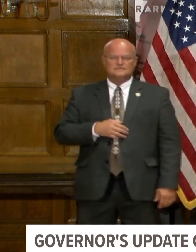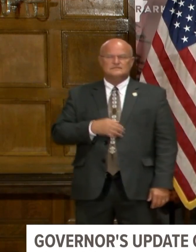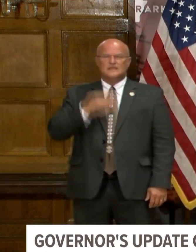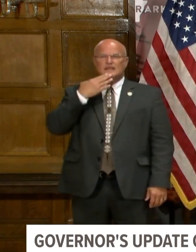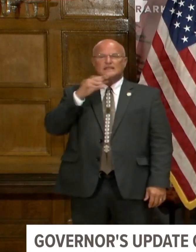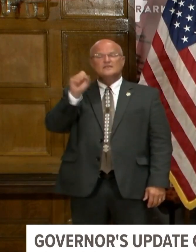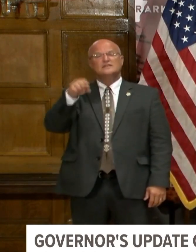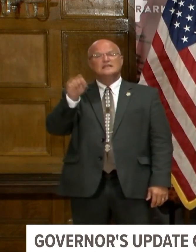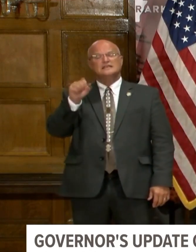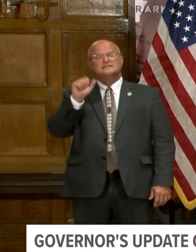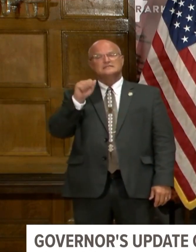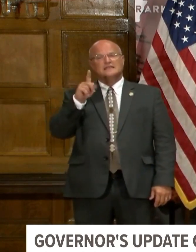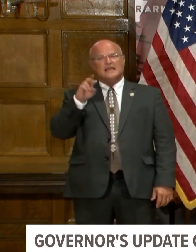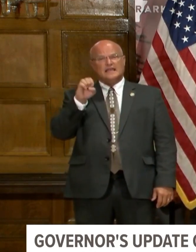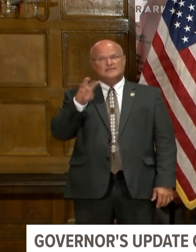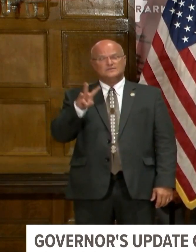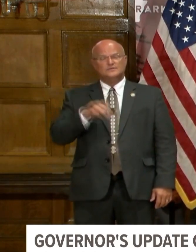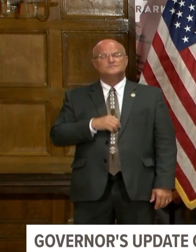Thank you. Yes, Andrew. So